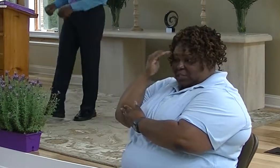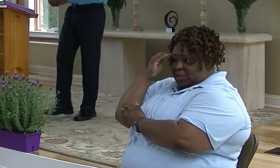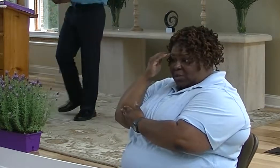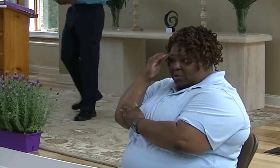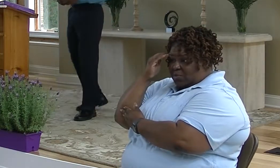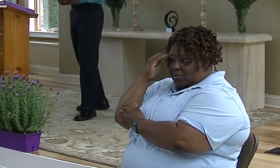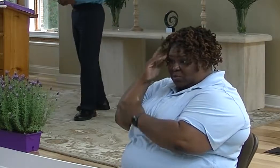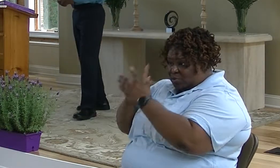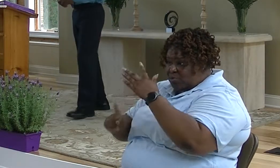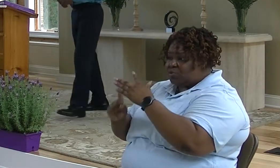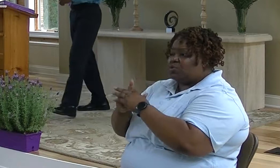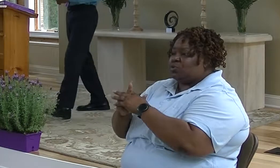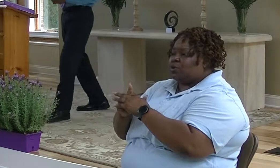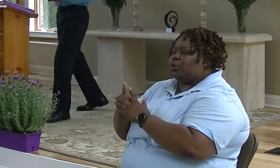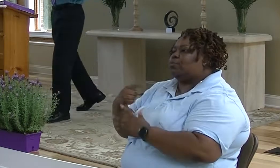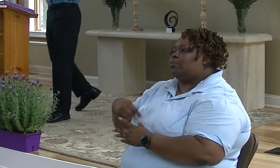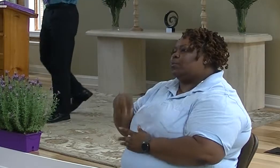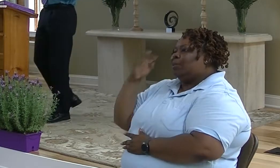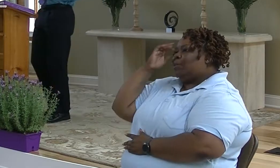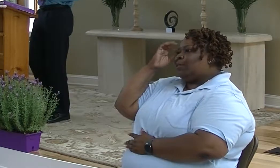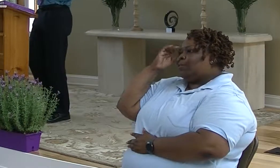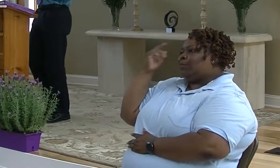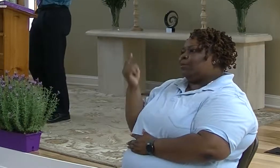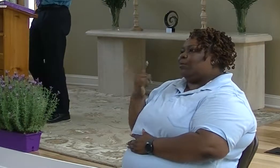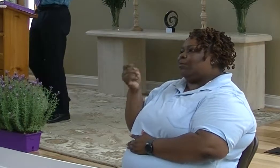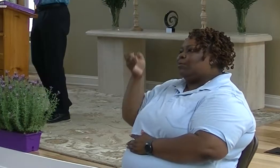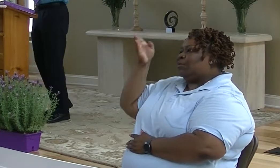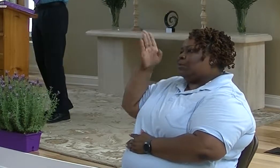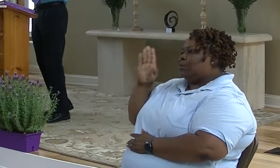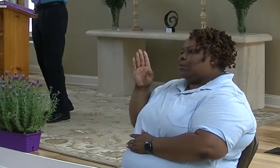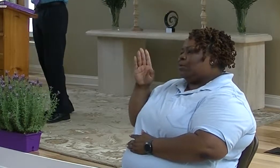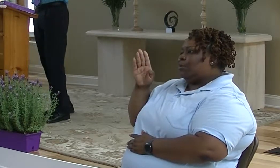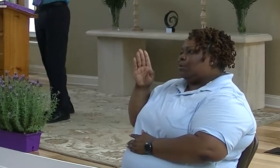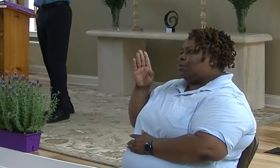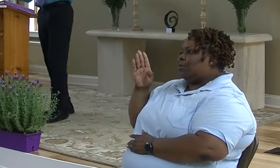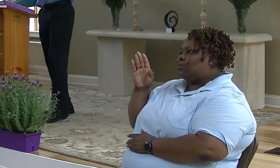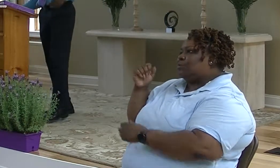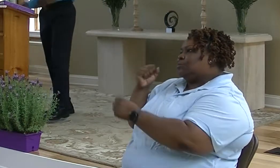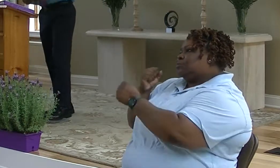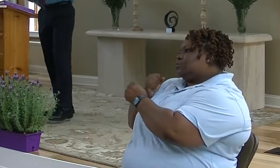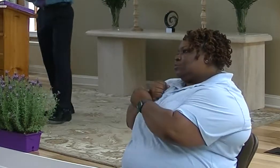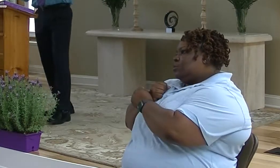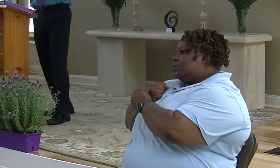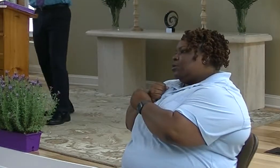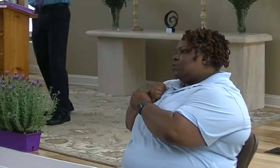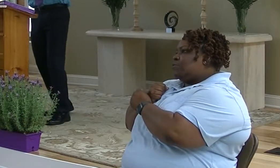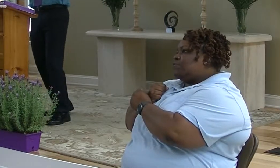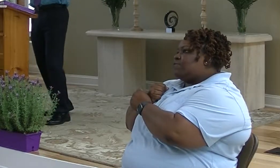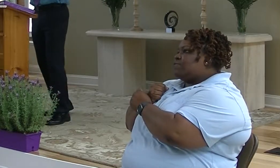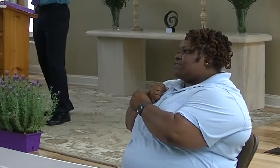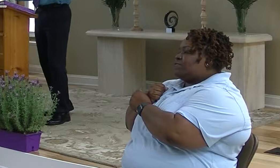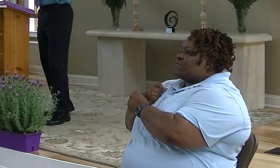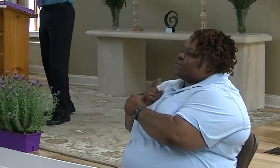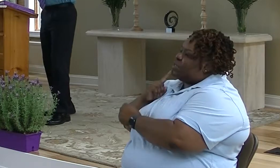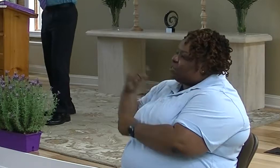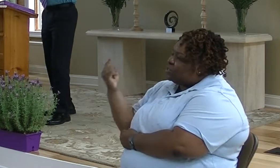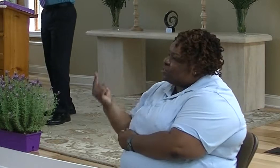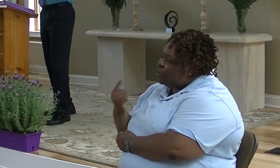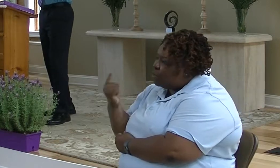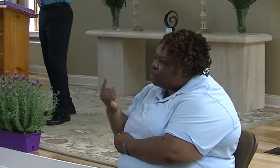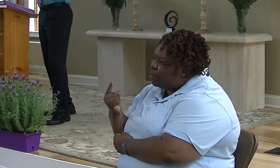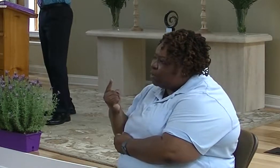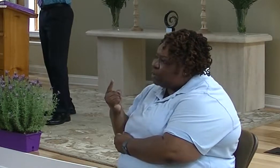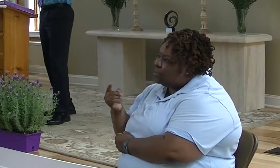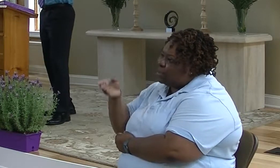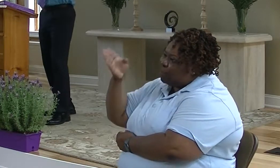theory. God is a theoretical love is all there is. God as theory health